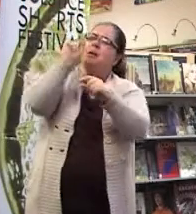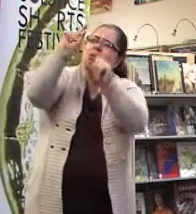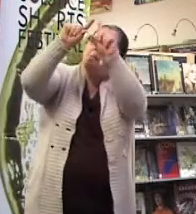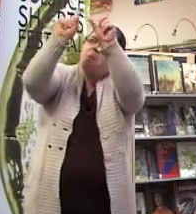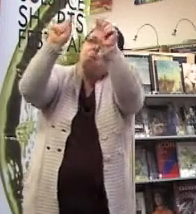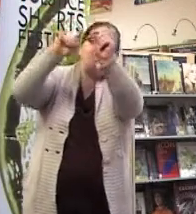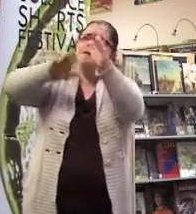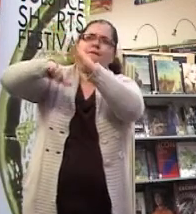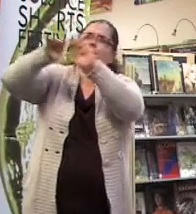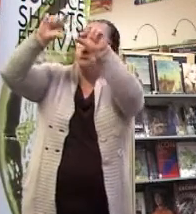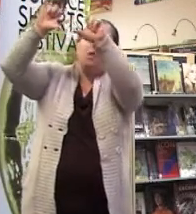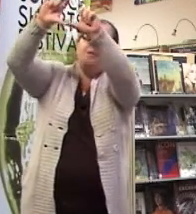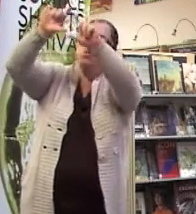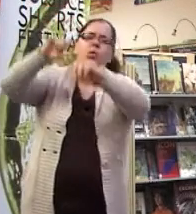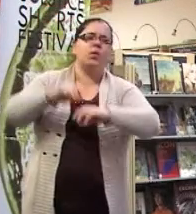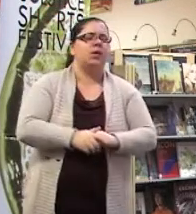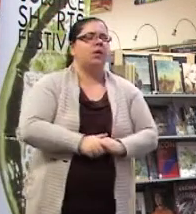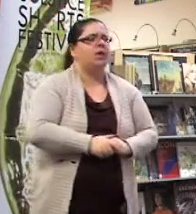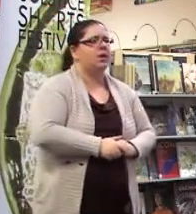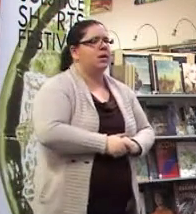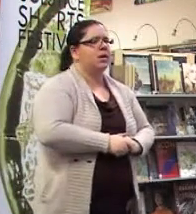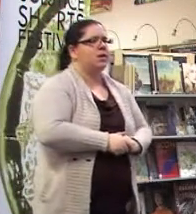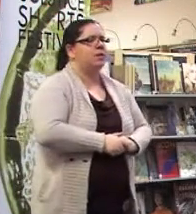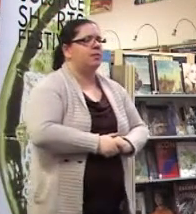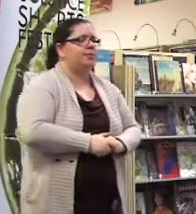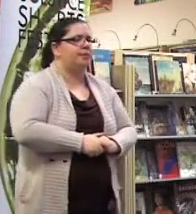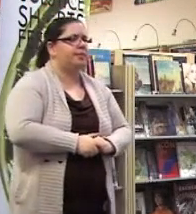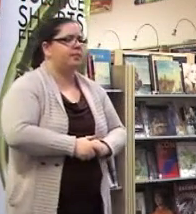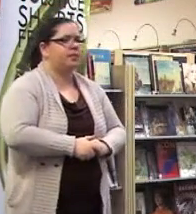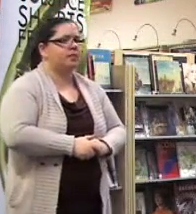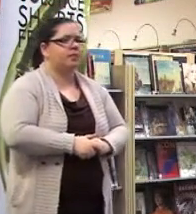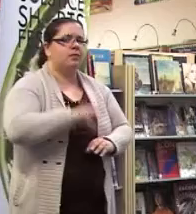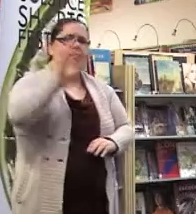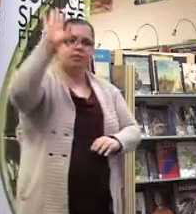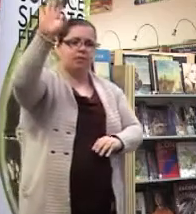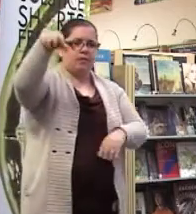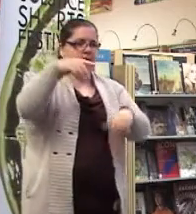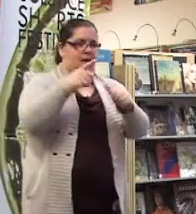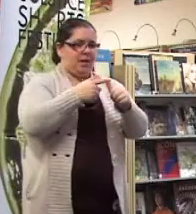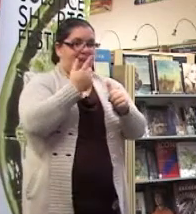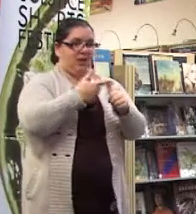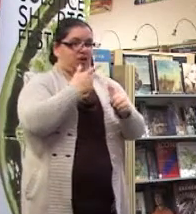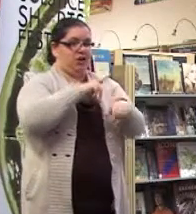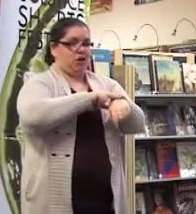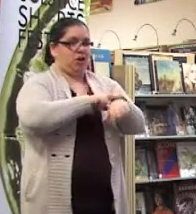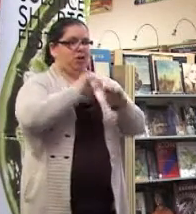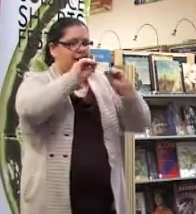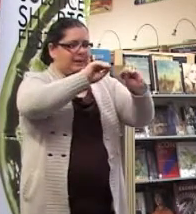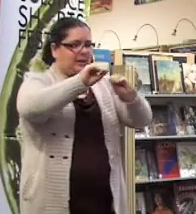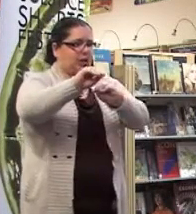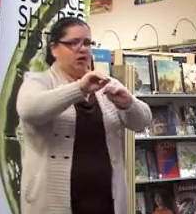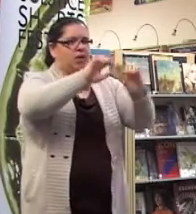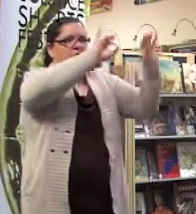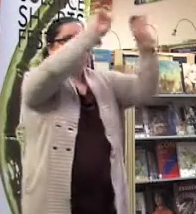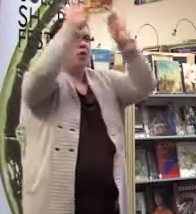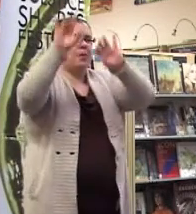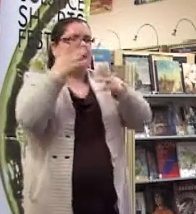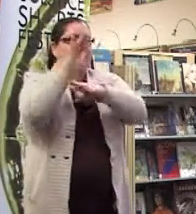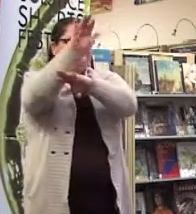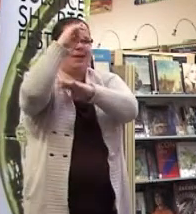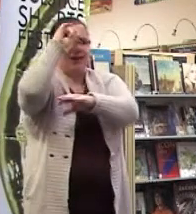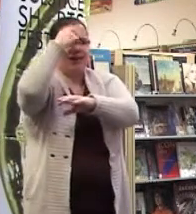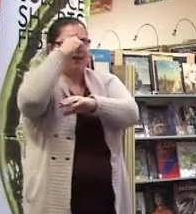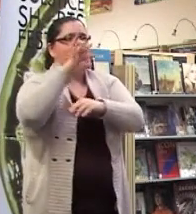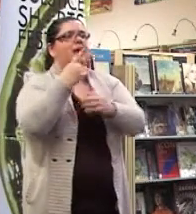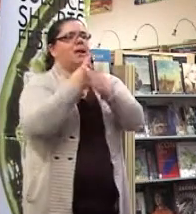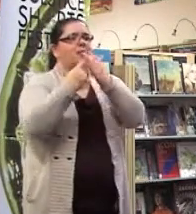moon, but not so much of it that you can see its full face. Dr. Ashish Kumar teaches astronomy in Jaipur, as well as working as an